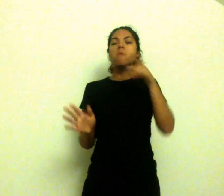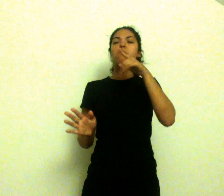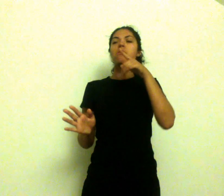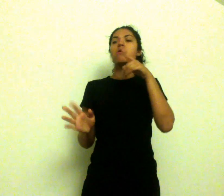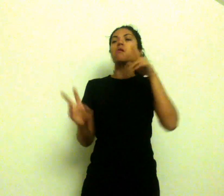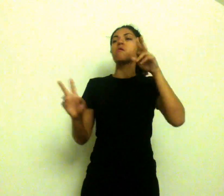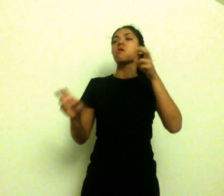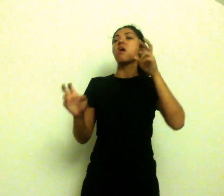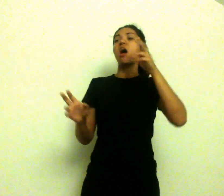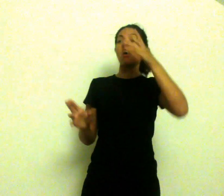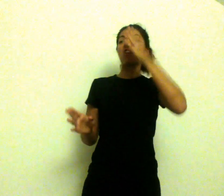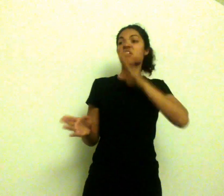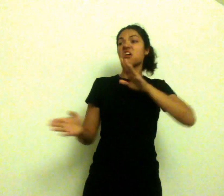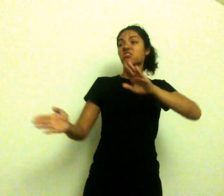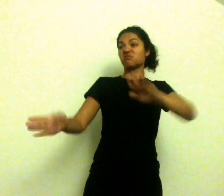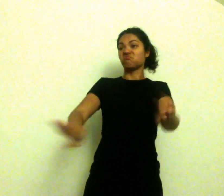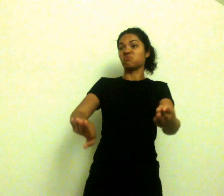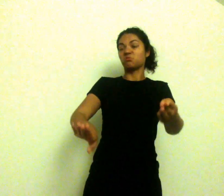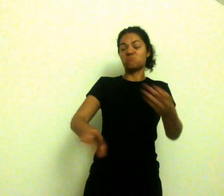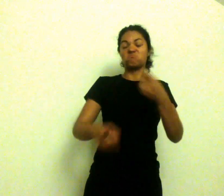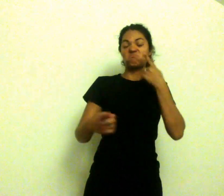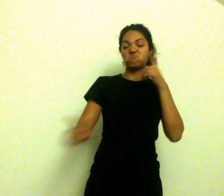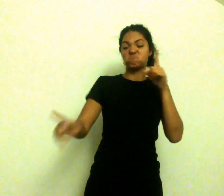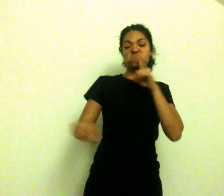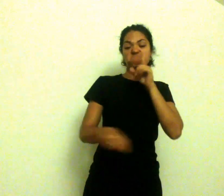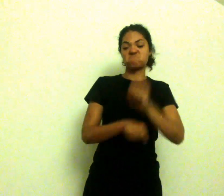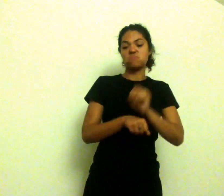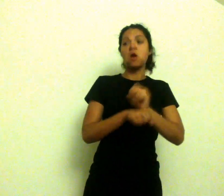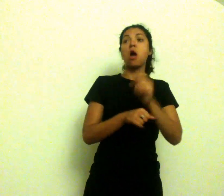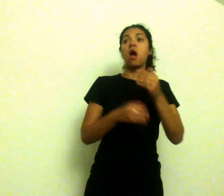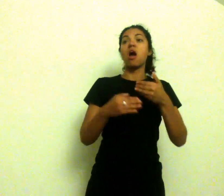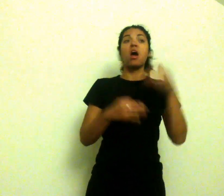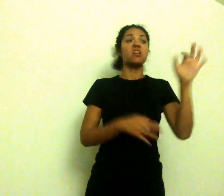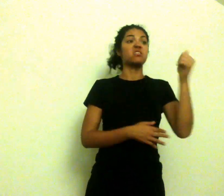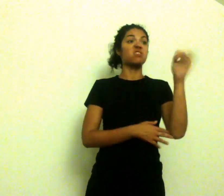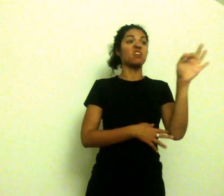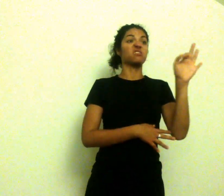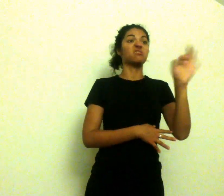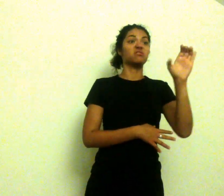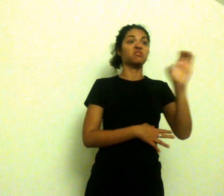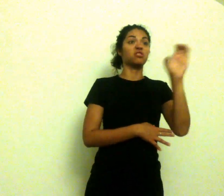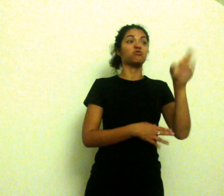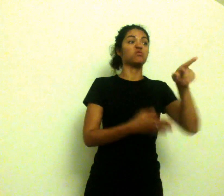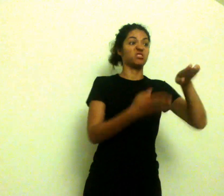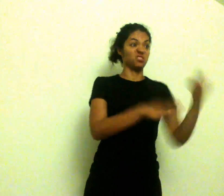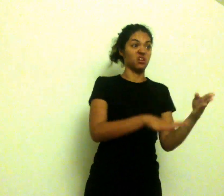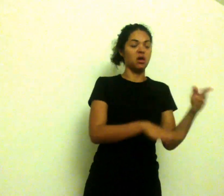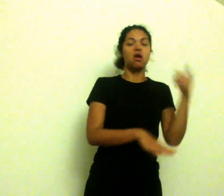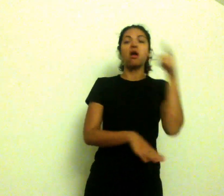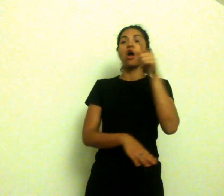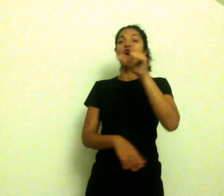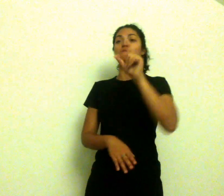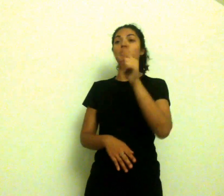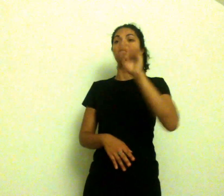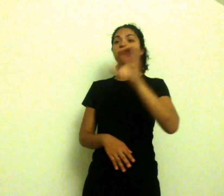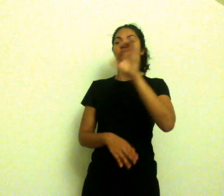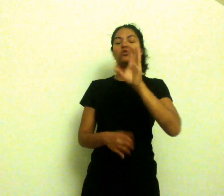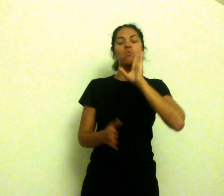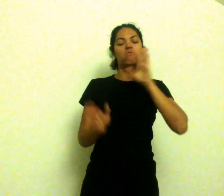death of God in the 19th century, the 20th century would become the bloodiest century in history, and a sort of universal